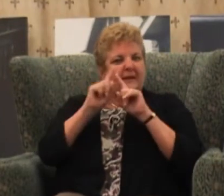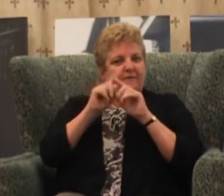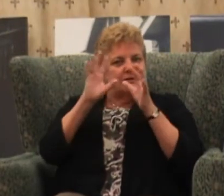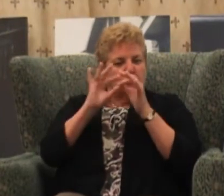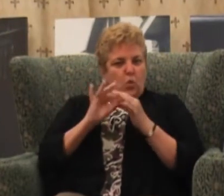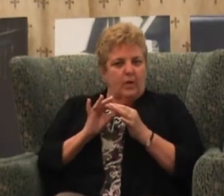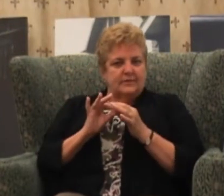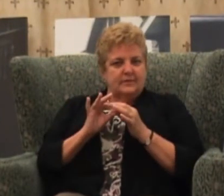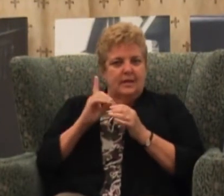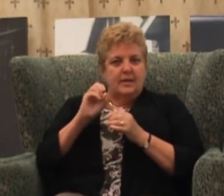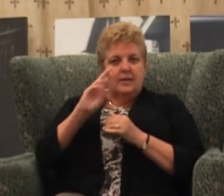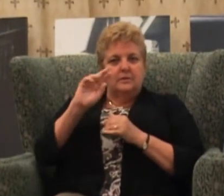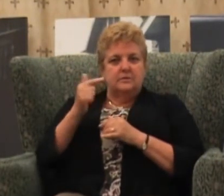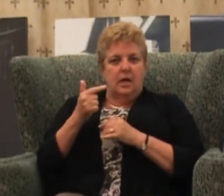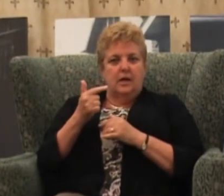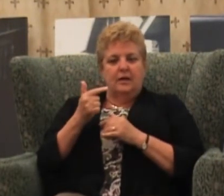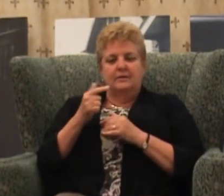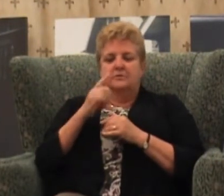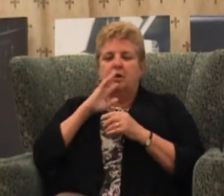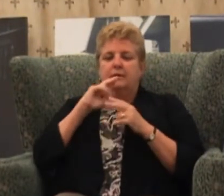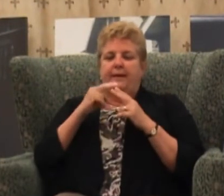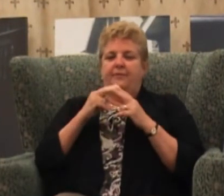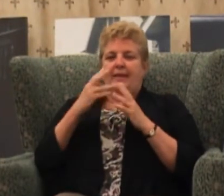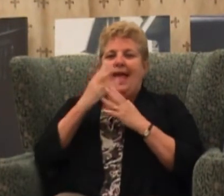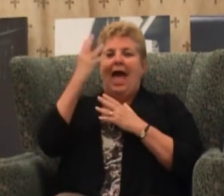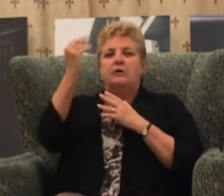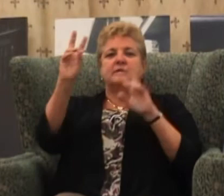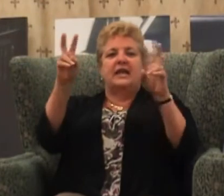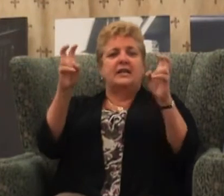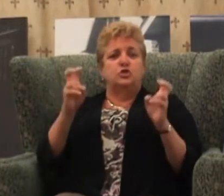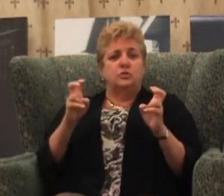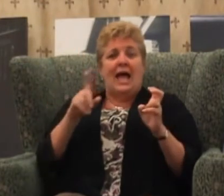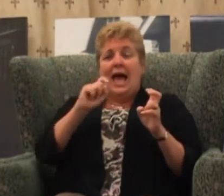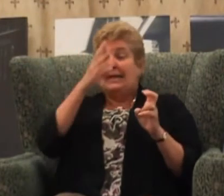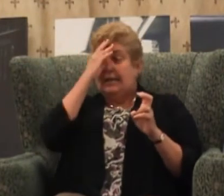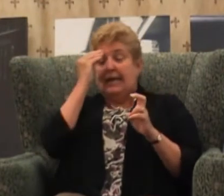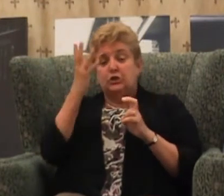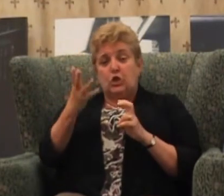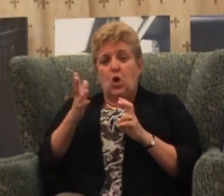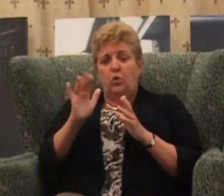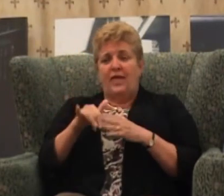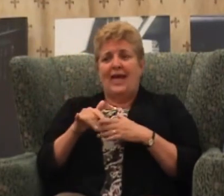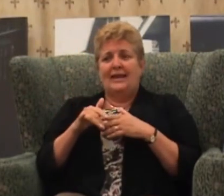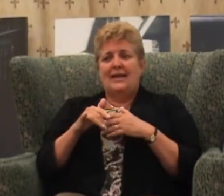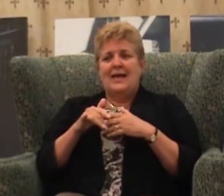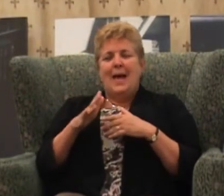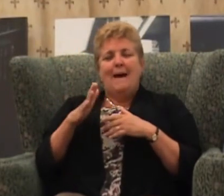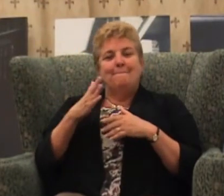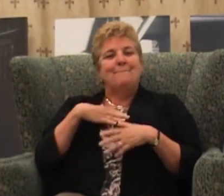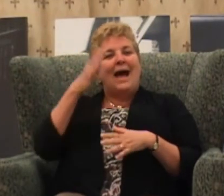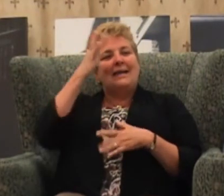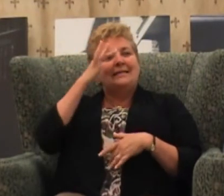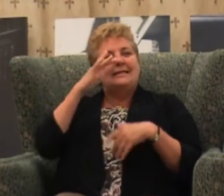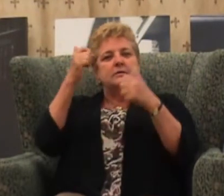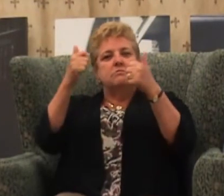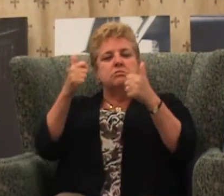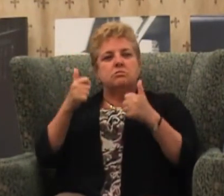with outside issues and stuff, the way that we put it. I need to let you know that the progression of my disease caused me to not only